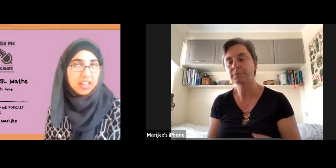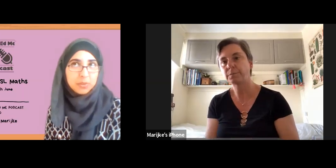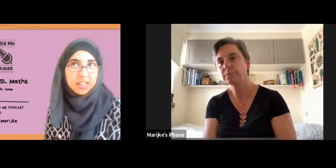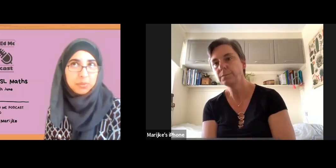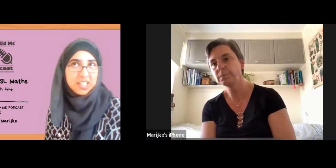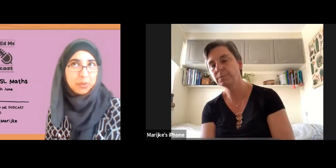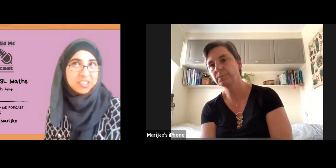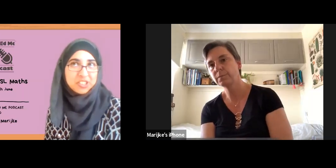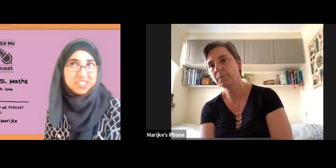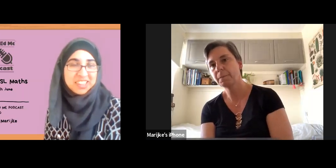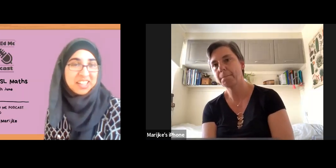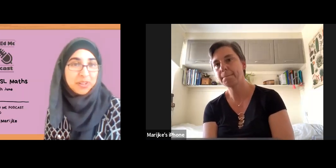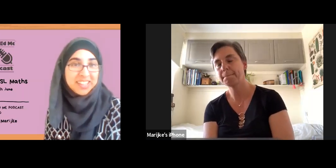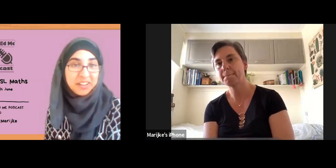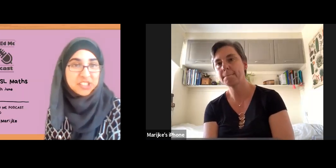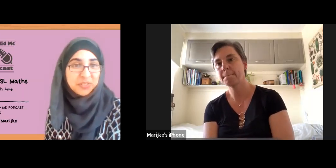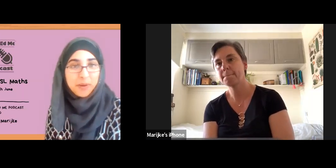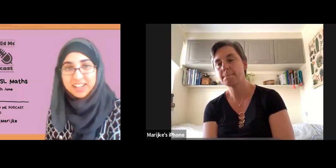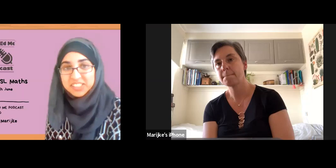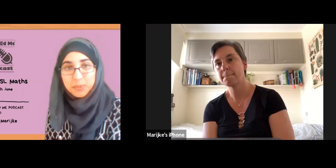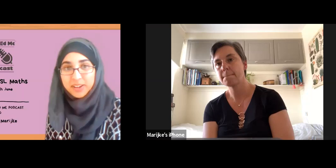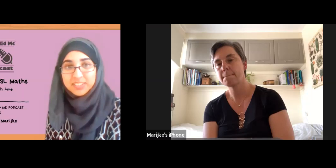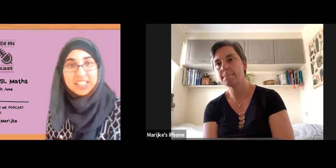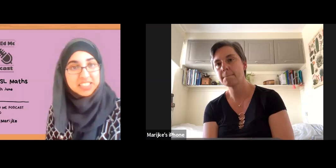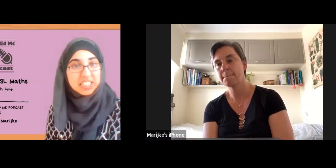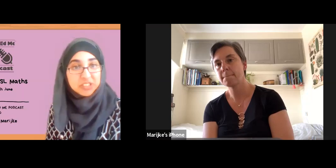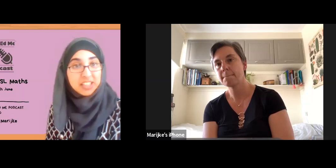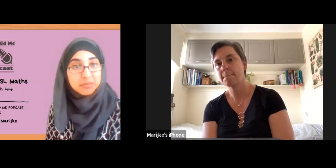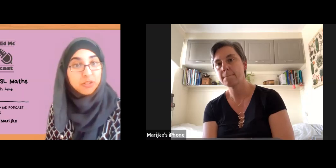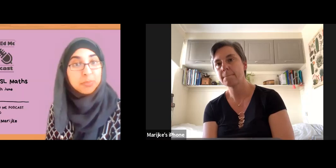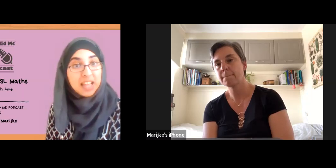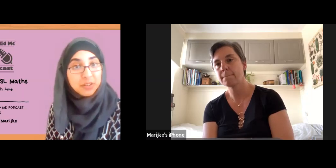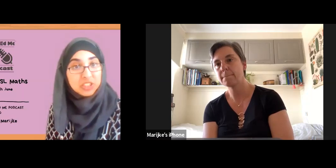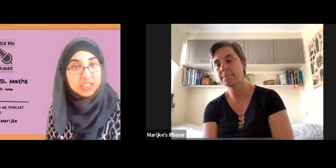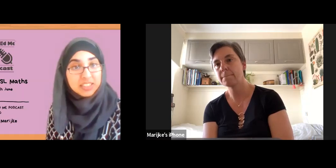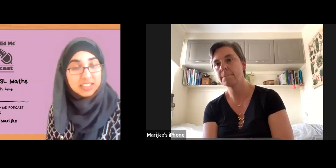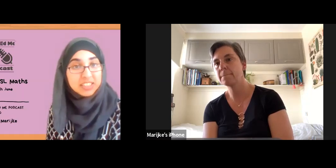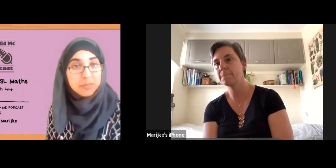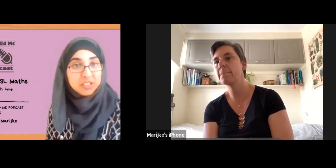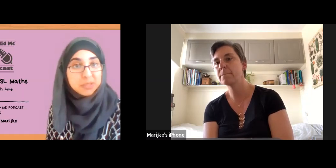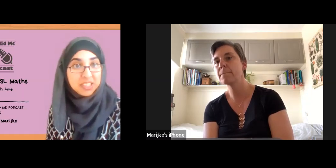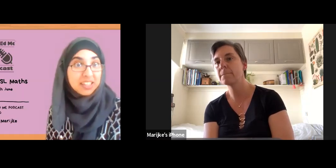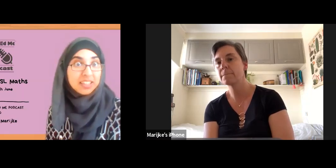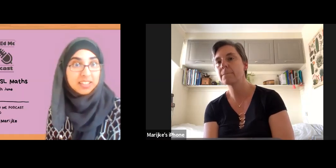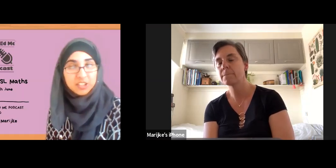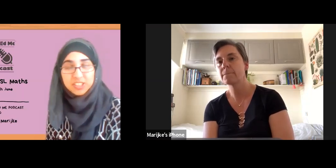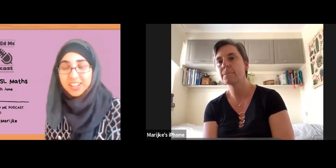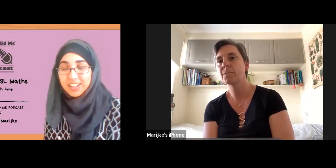where we just learn one language. Everywhere else in the world seems to learn multiple language and is able to speak in English.